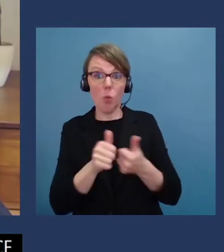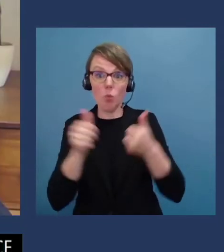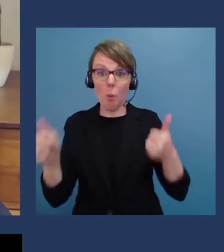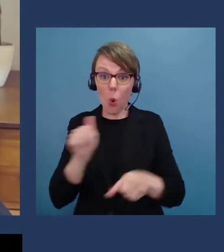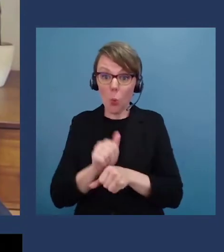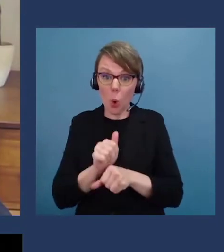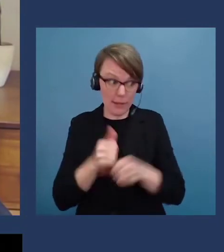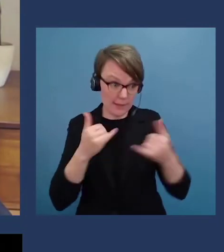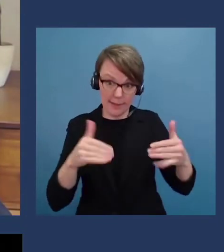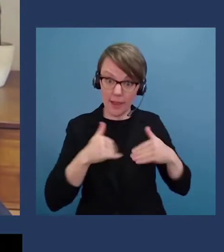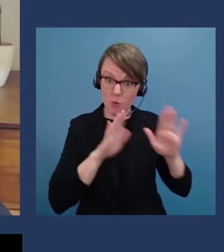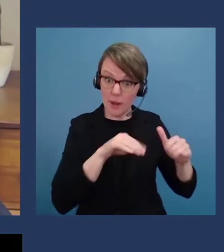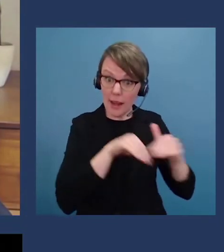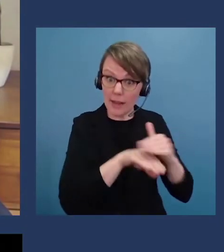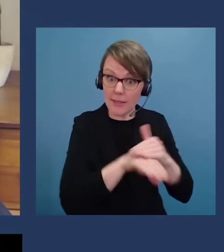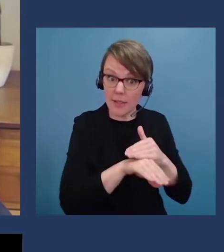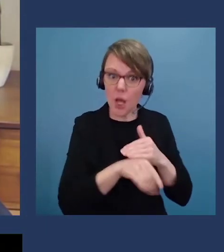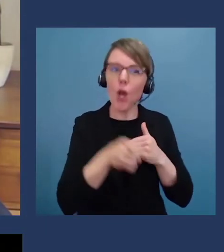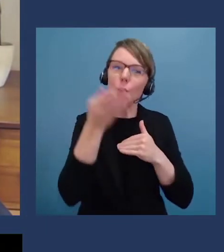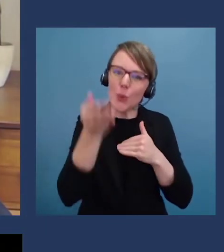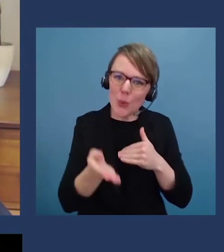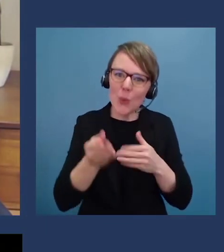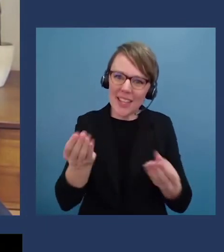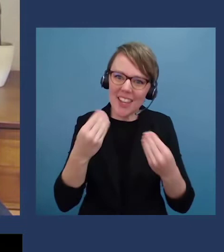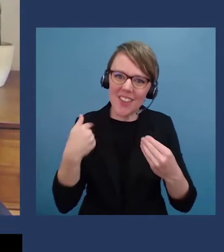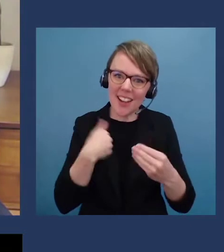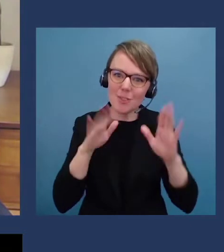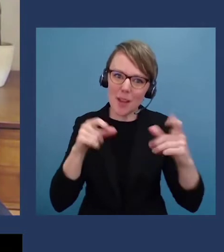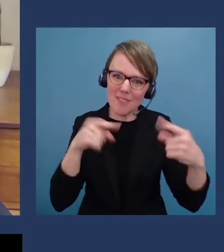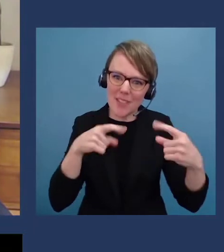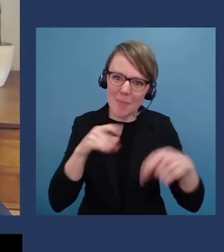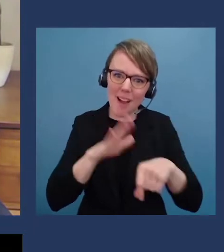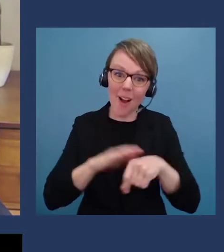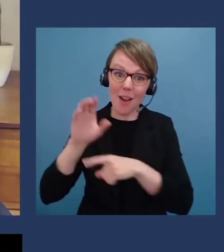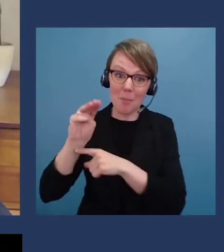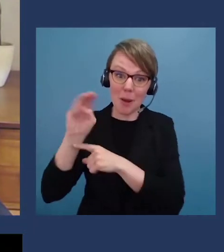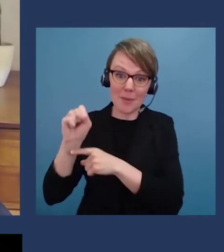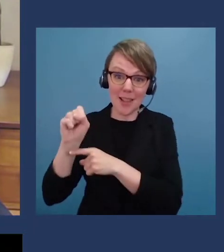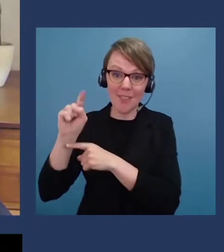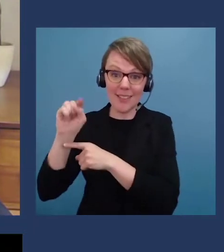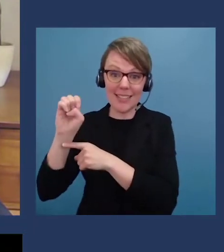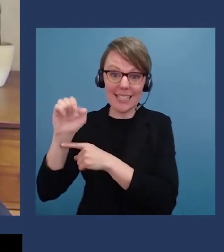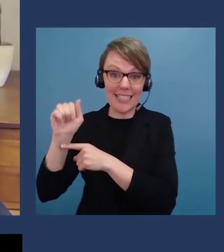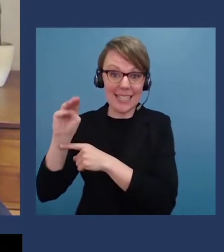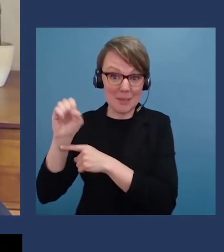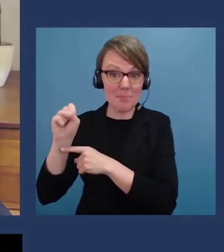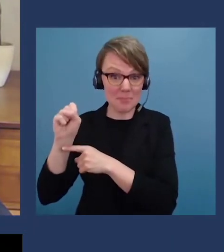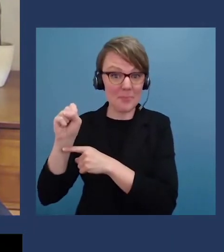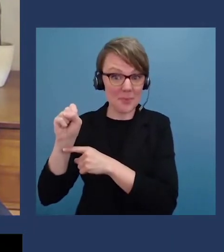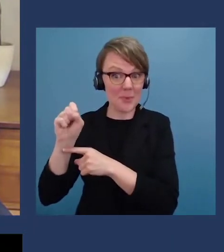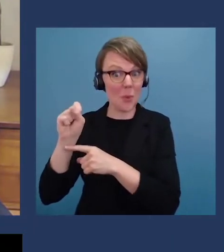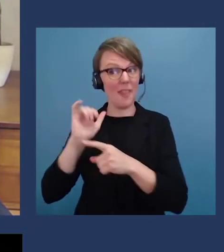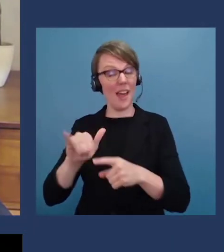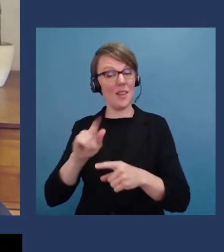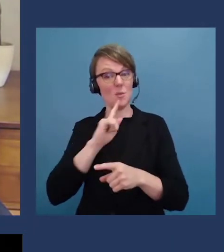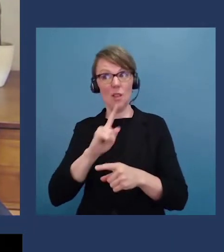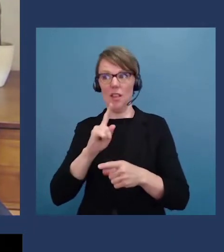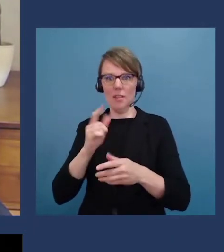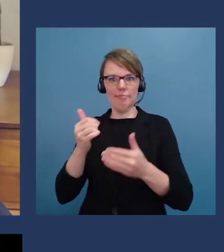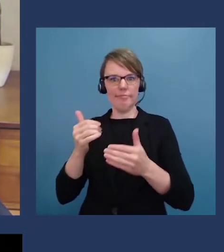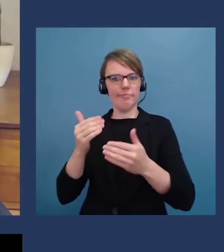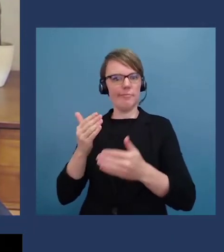Yeah, I mean, to me, this is something, again, we're all in the midst of, we're learning a lot. I think the first responsibility all of us